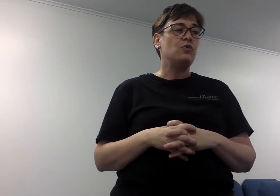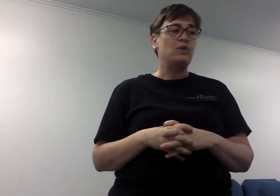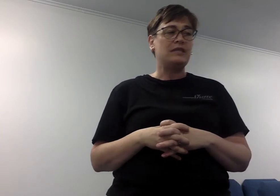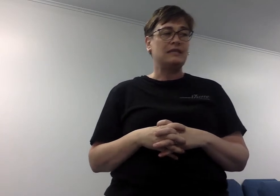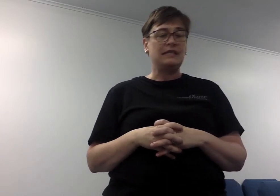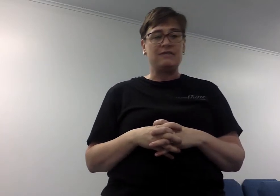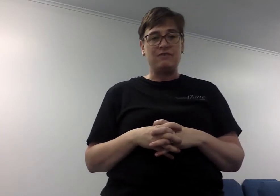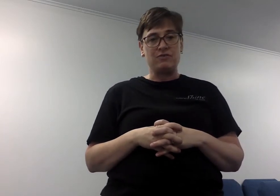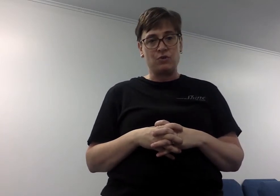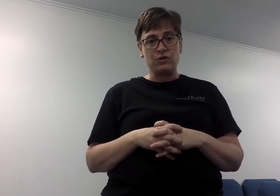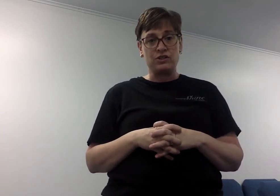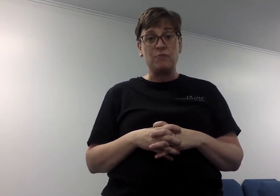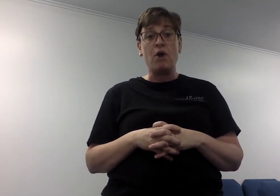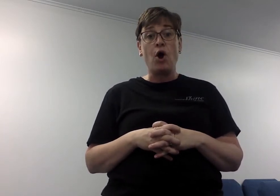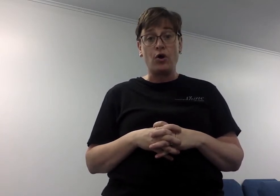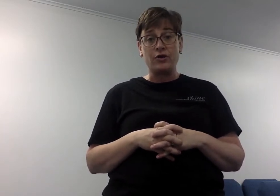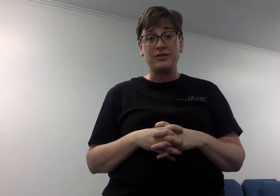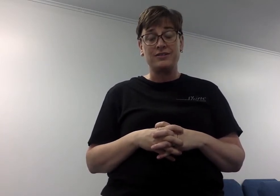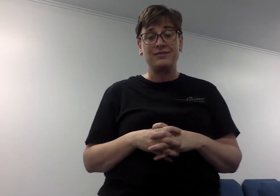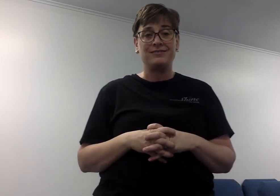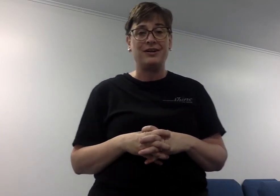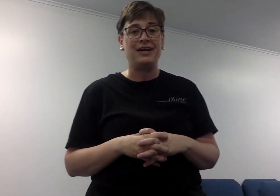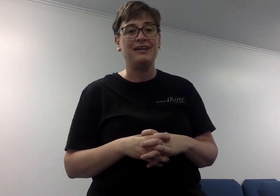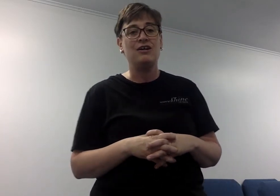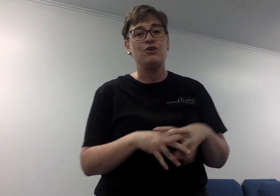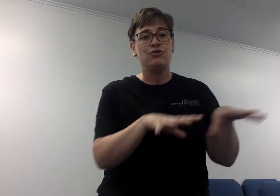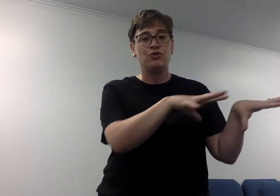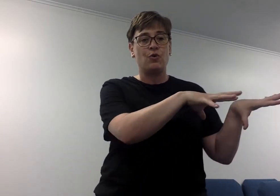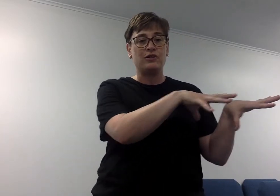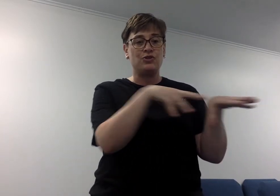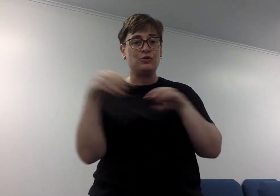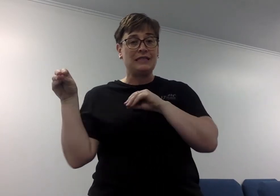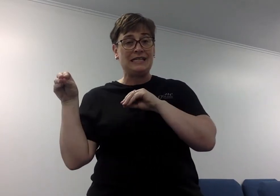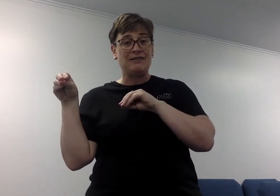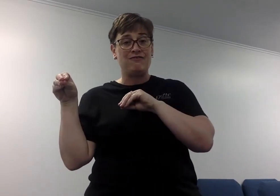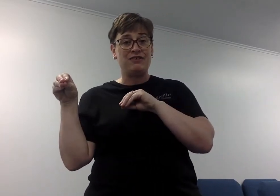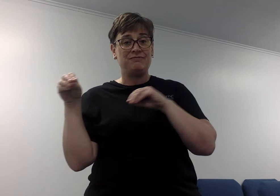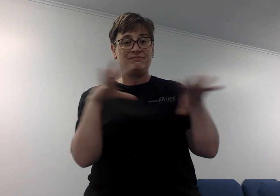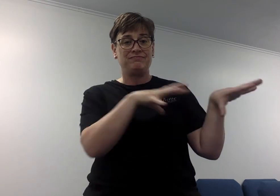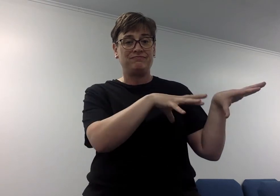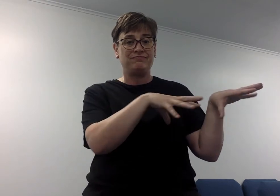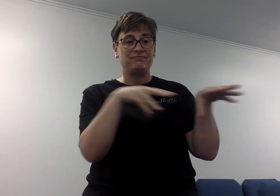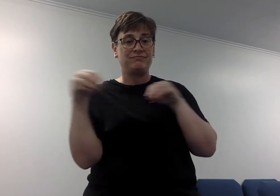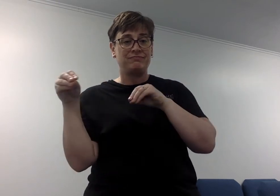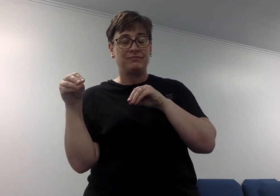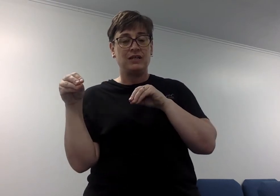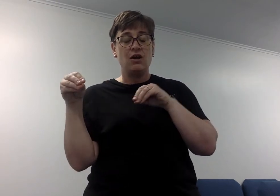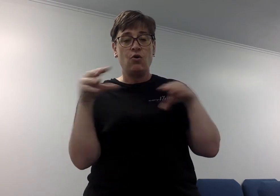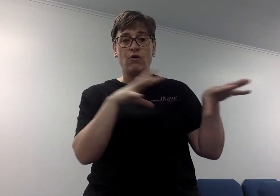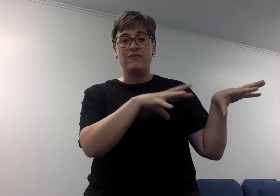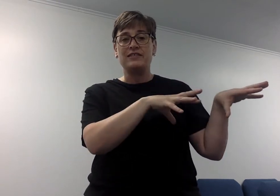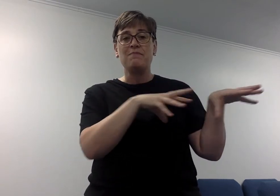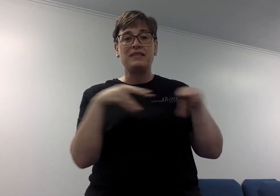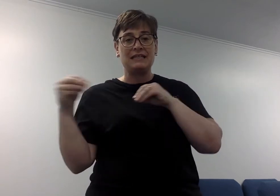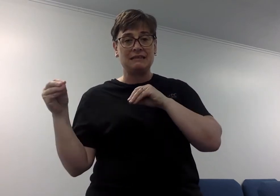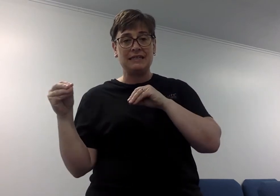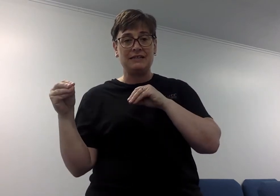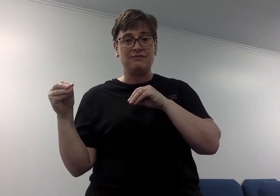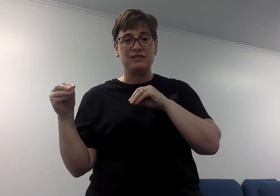with leave, if you're going to depart, okay, you're going to leave. Or if something leaves,